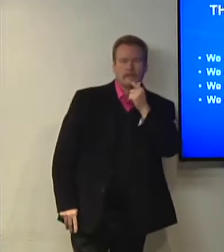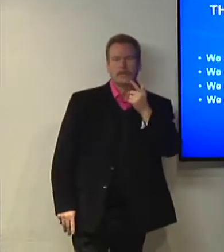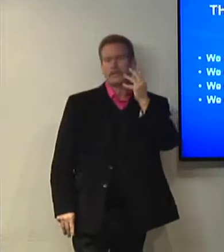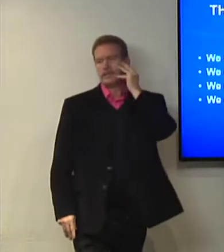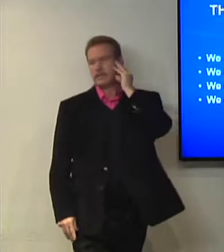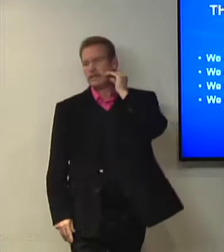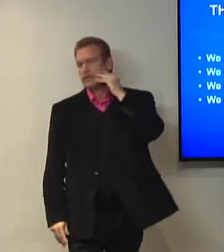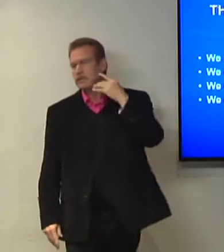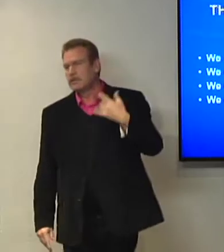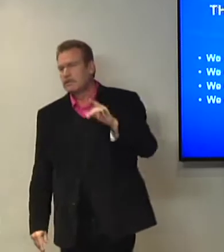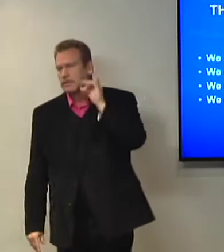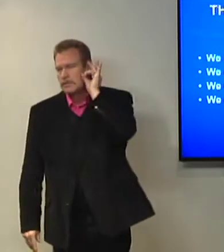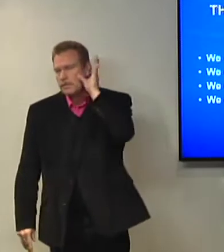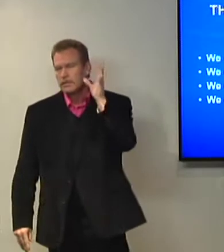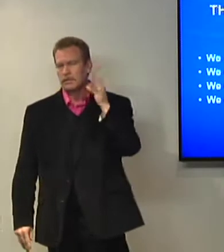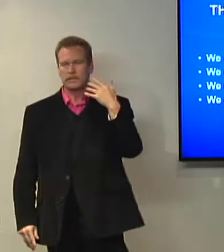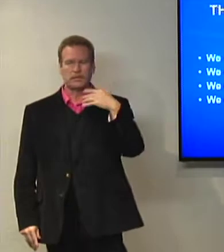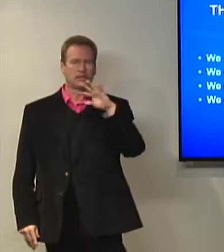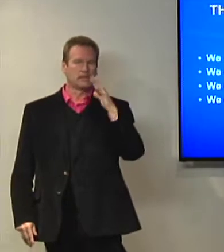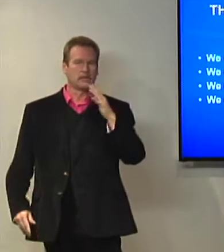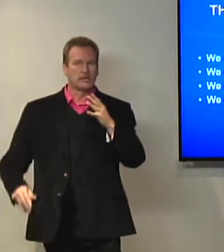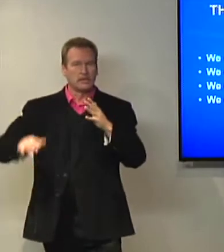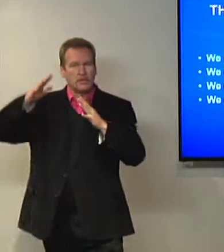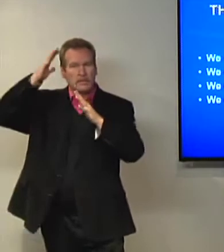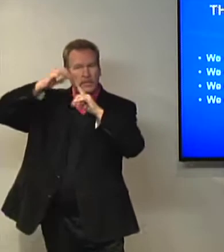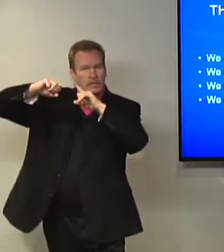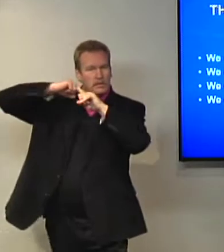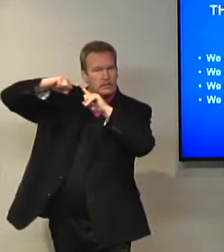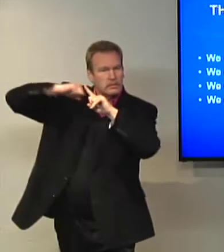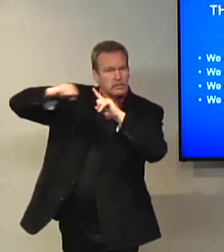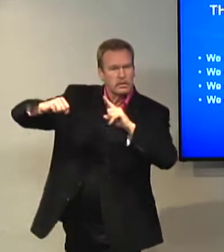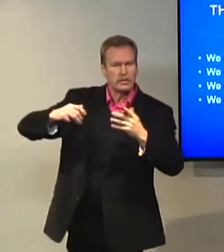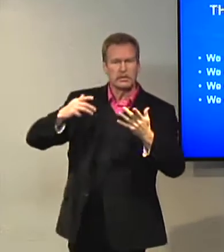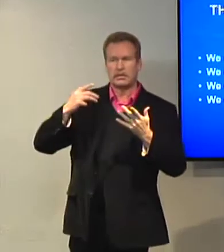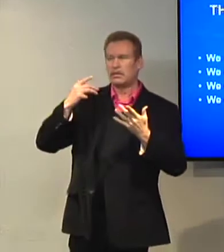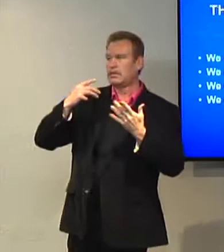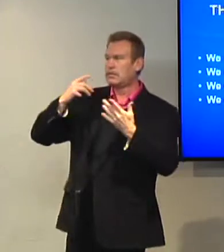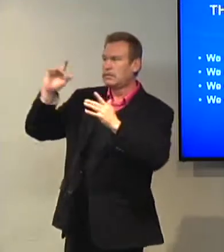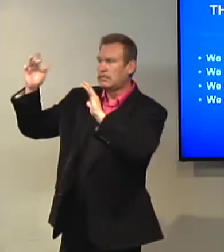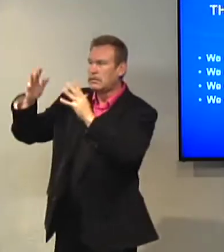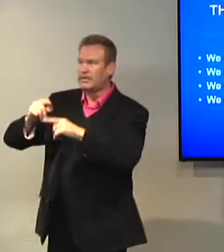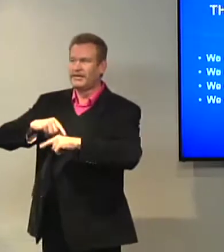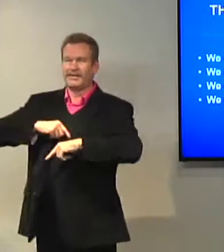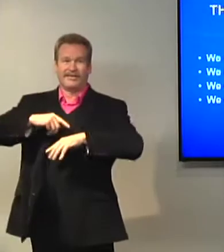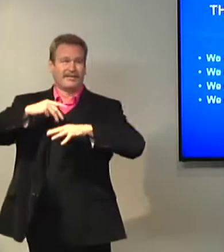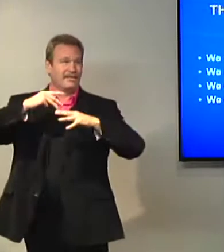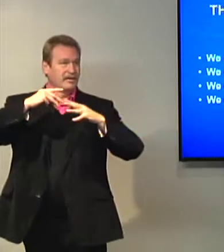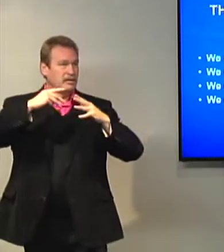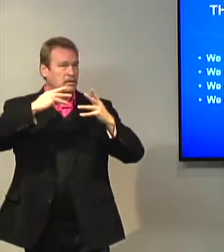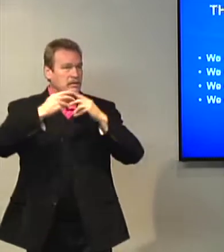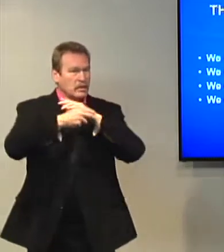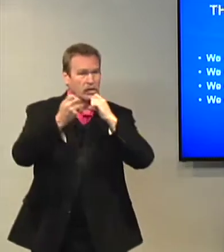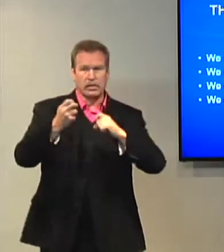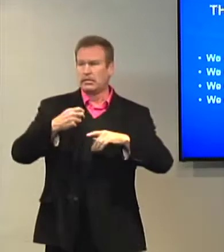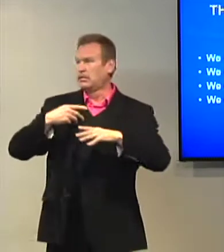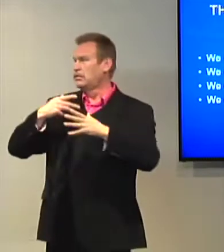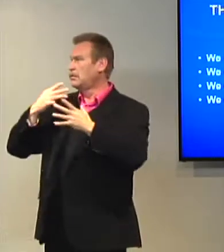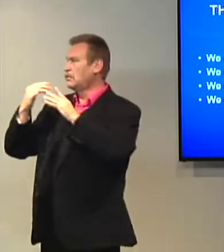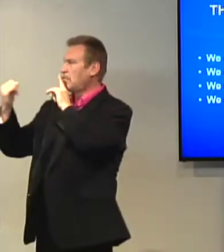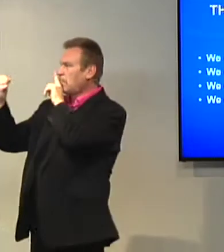And then also unhappy experiences, things that have happened, things that you suffered with, terrible things. You know,